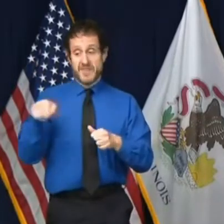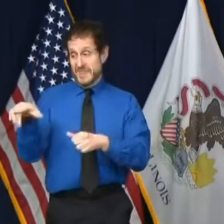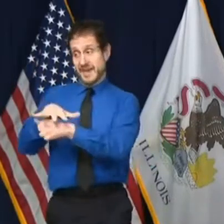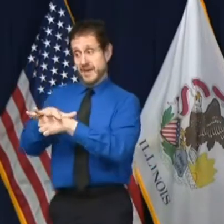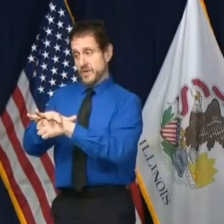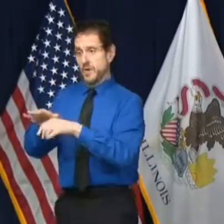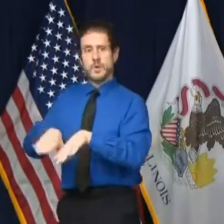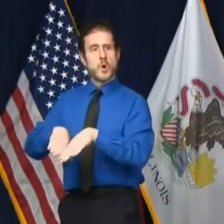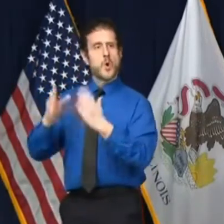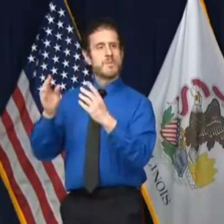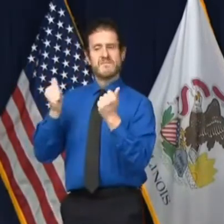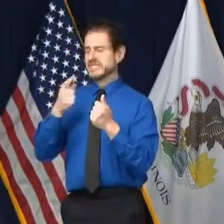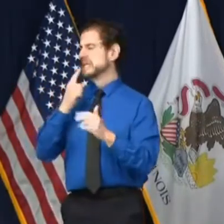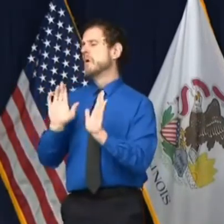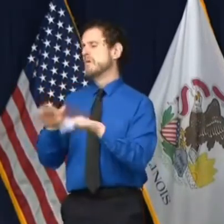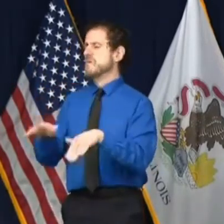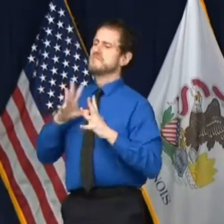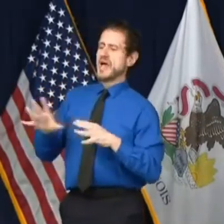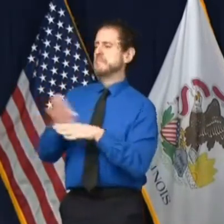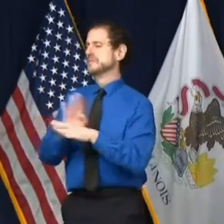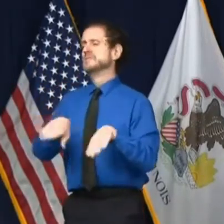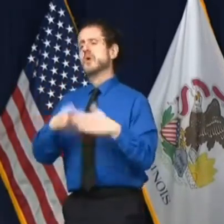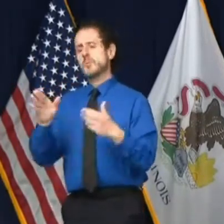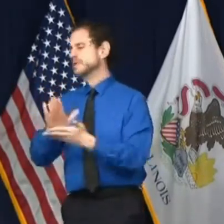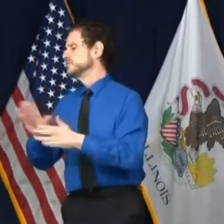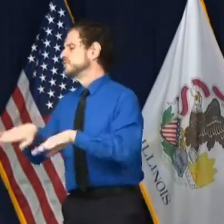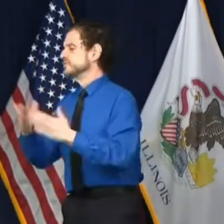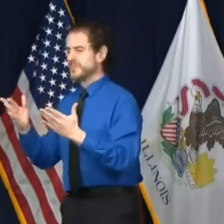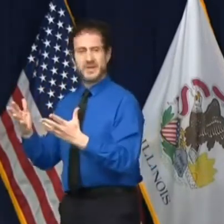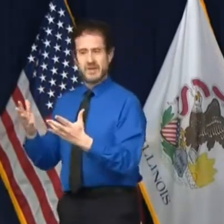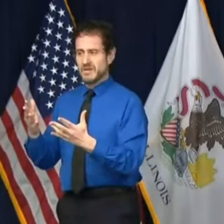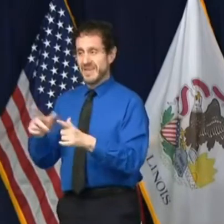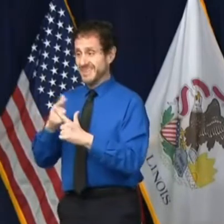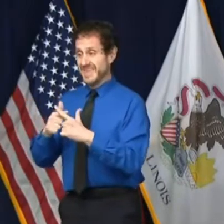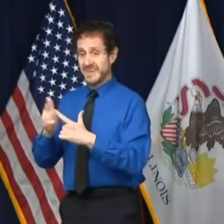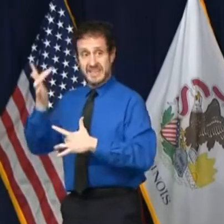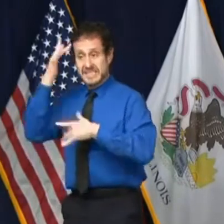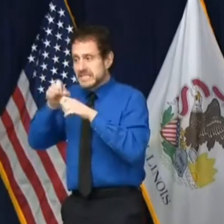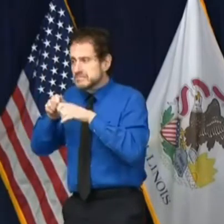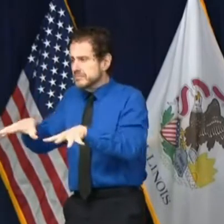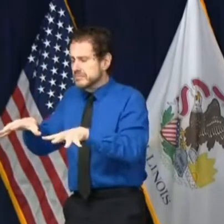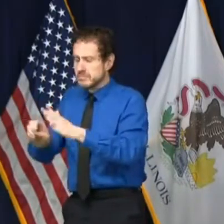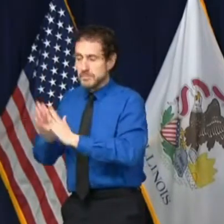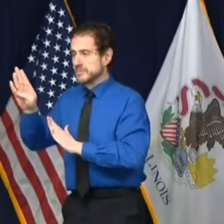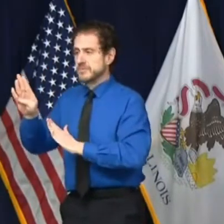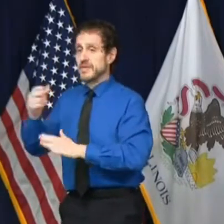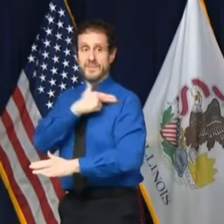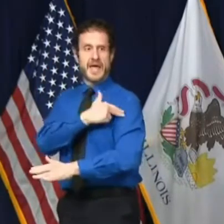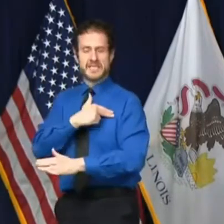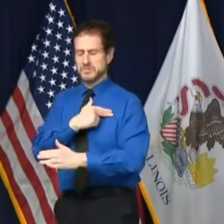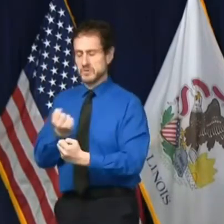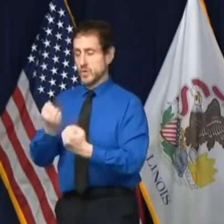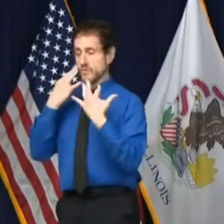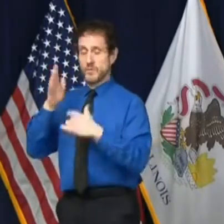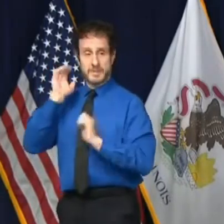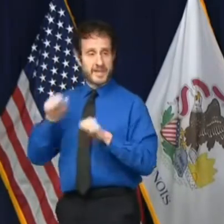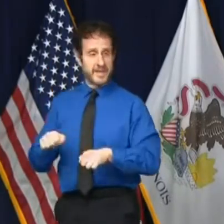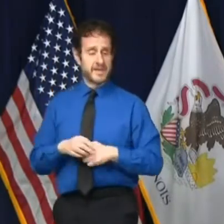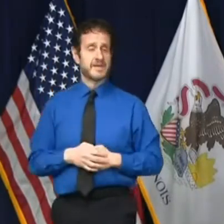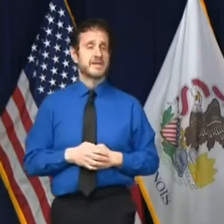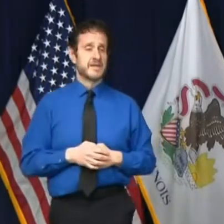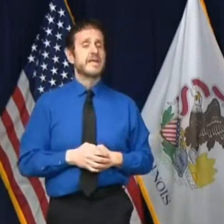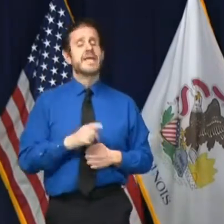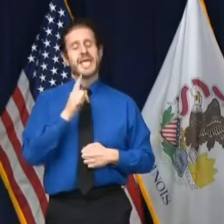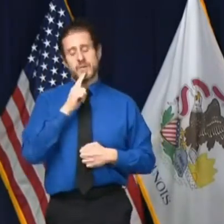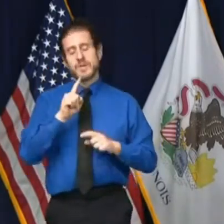fast. And as to the setting a date, it sounds like another governor set a date for. I will say that it really needs to be based